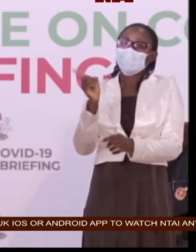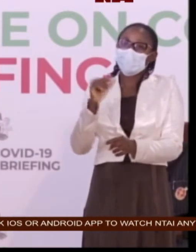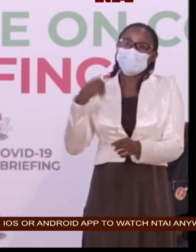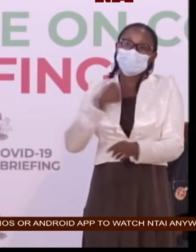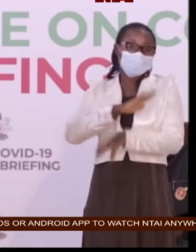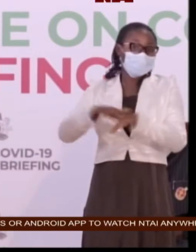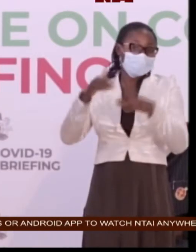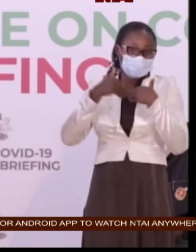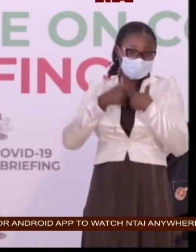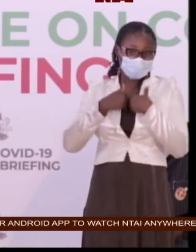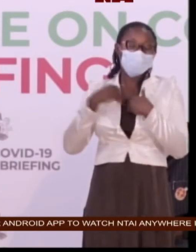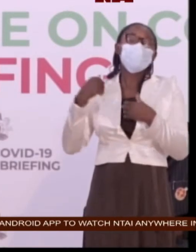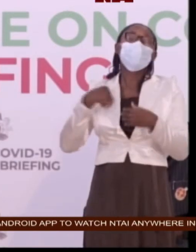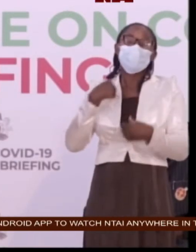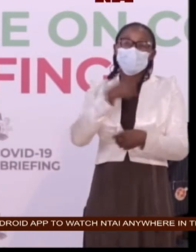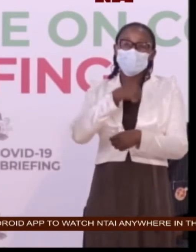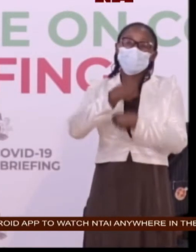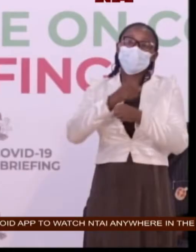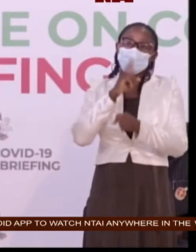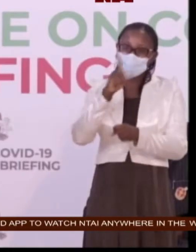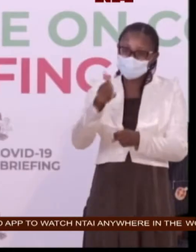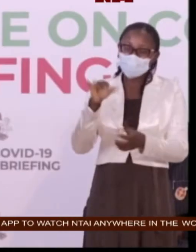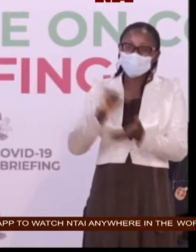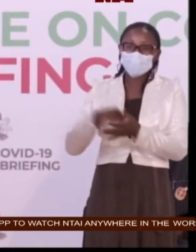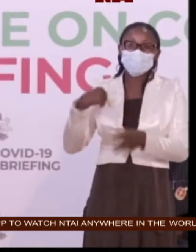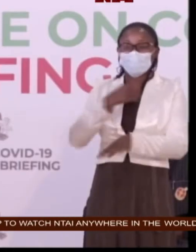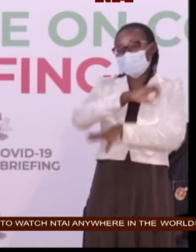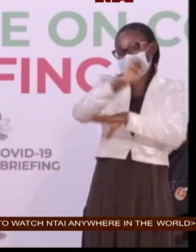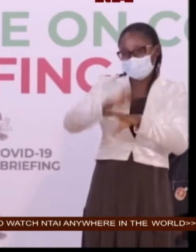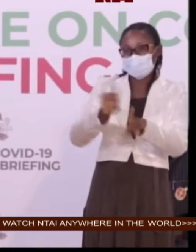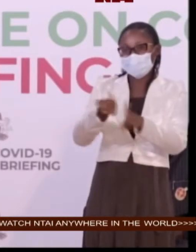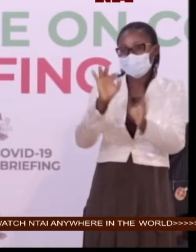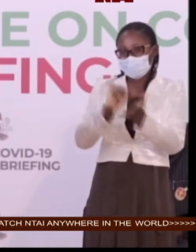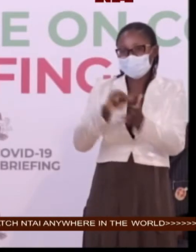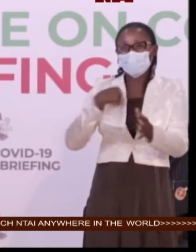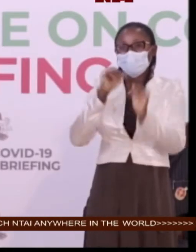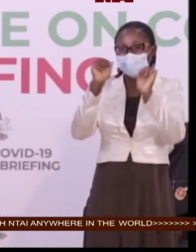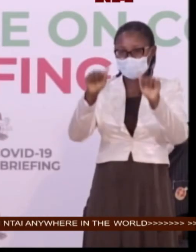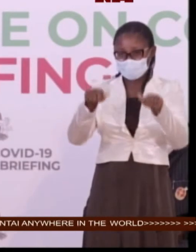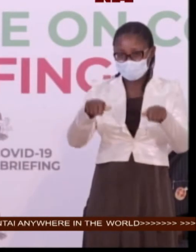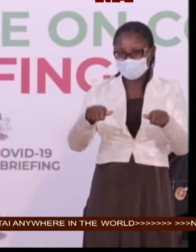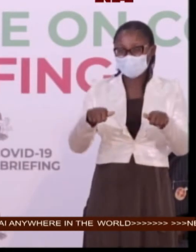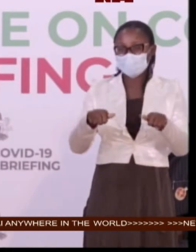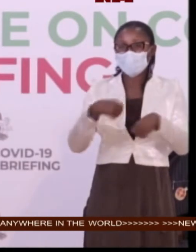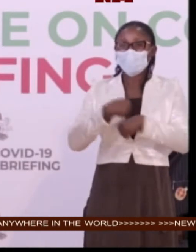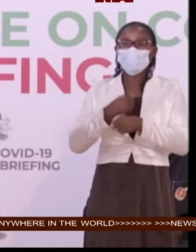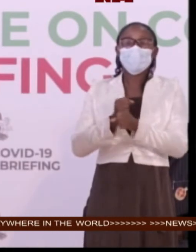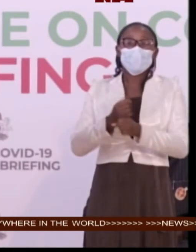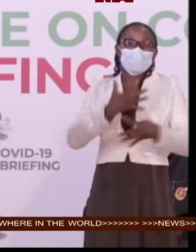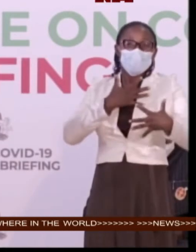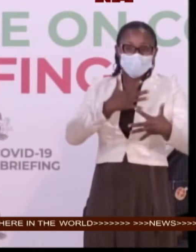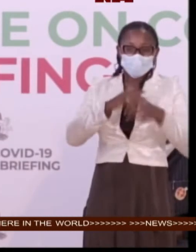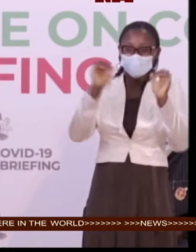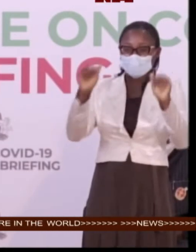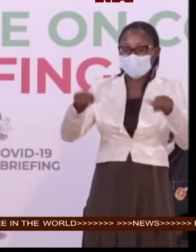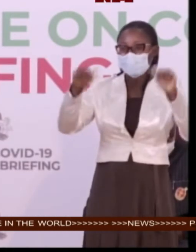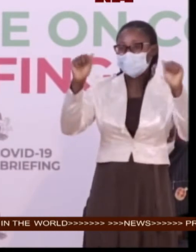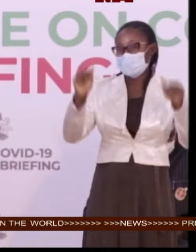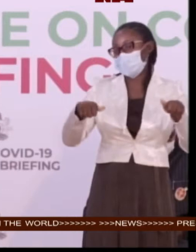we ensure that we establish so that we can make oxygen